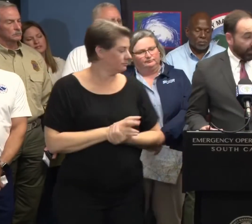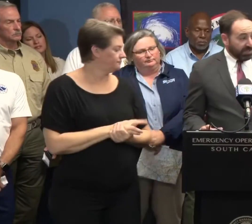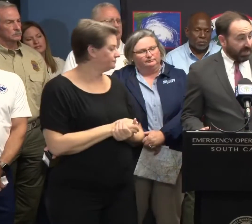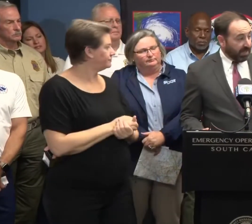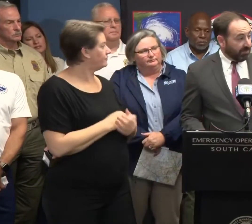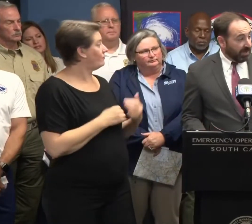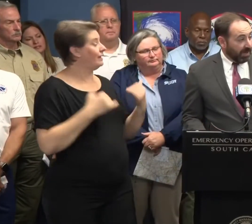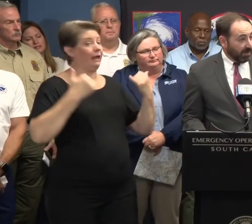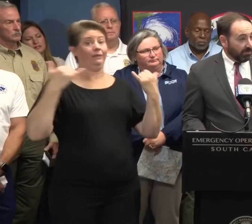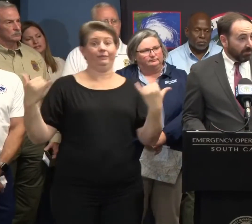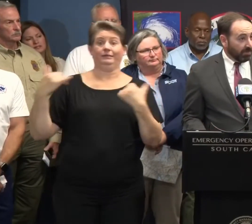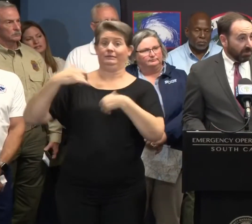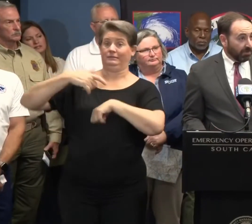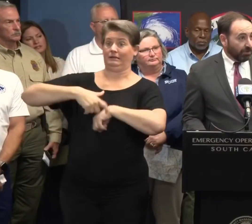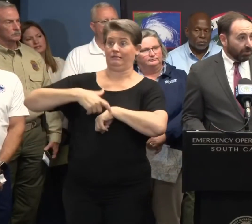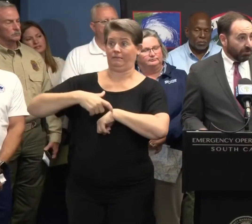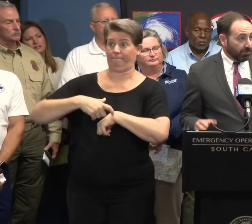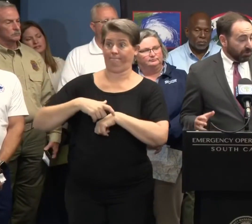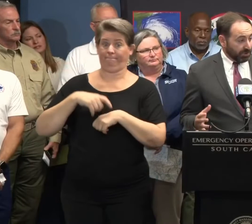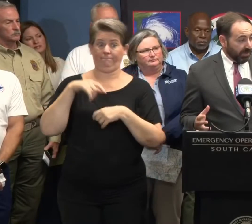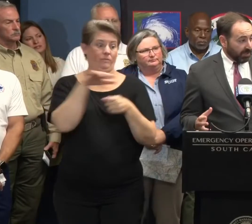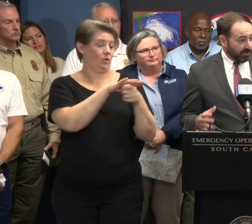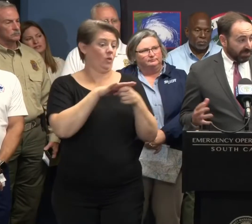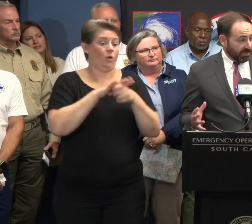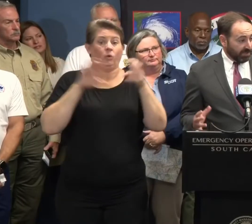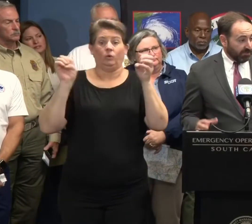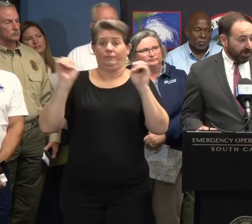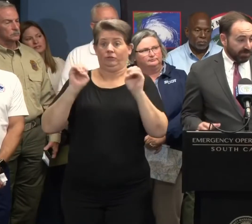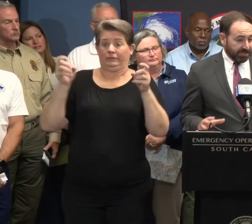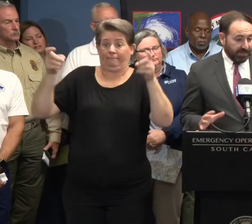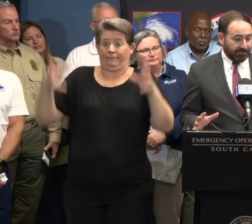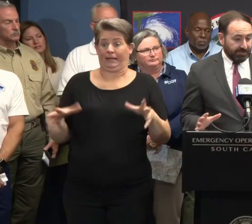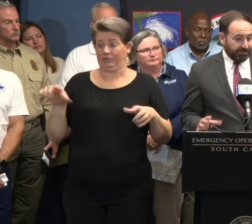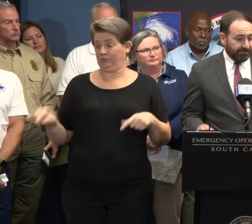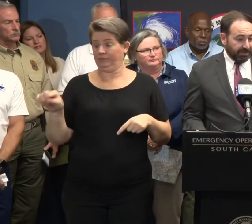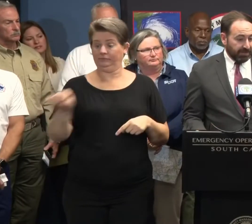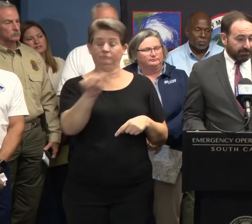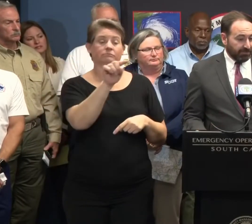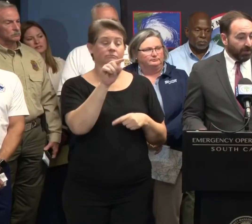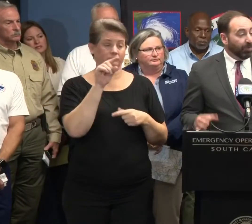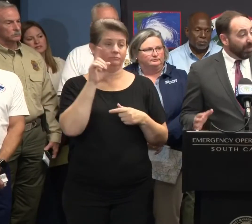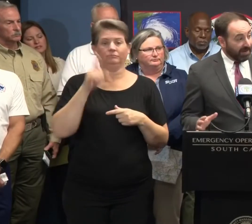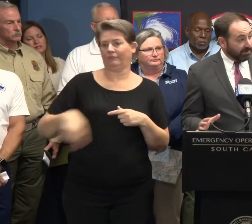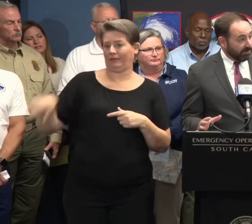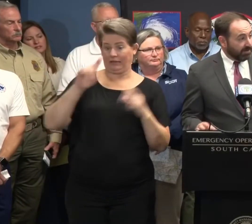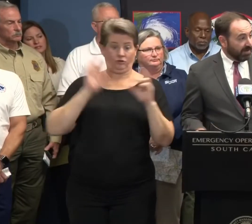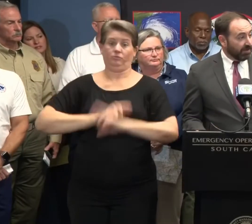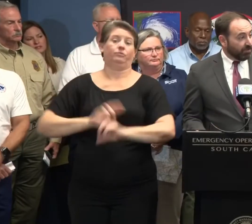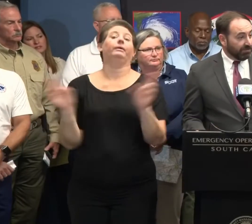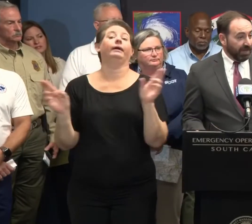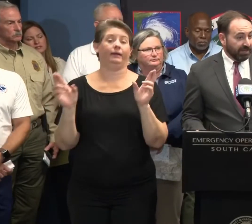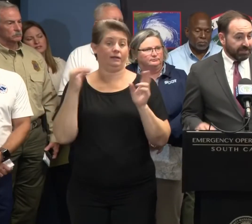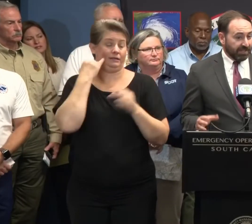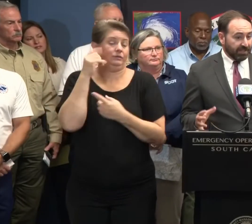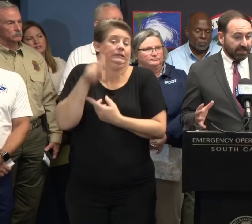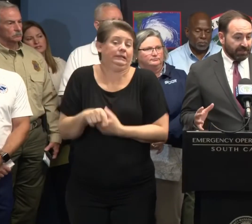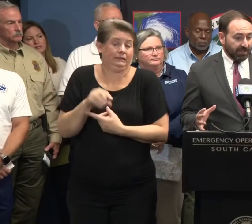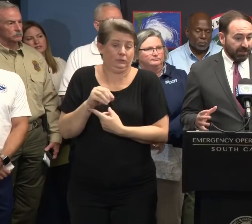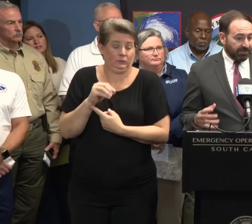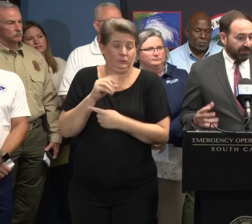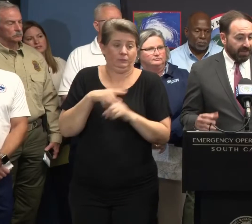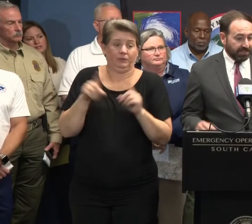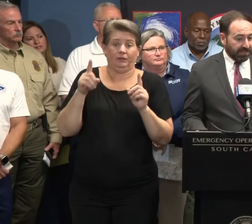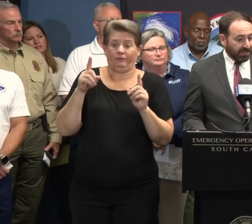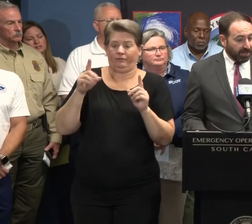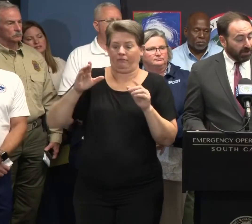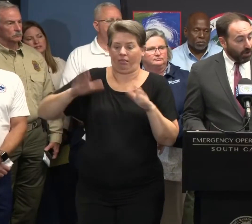At this point in time, the local emergency management departments they're prepared. We have not said